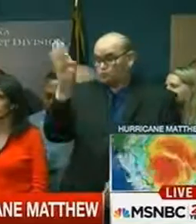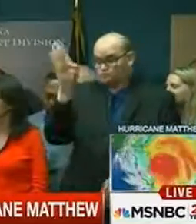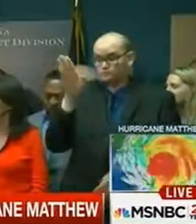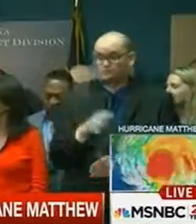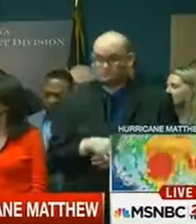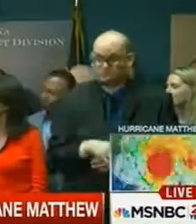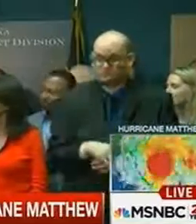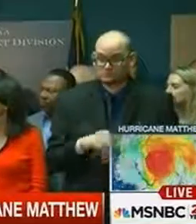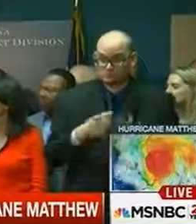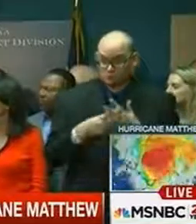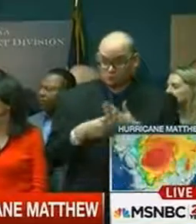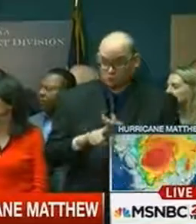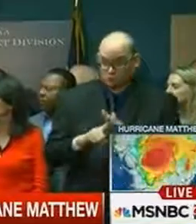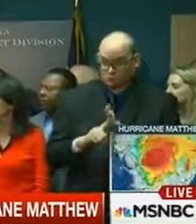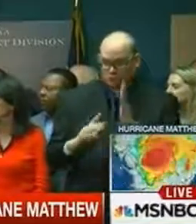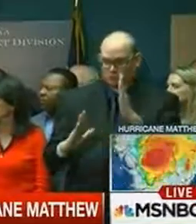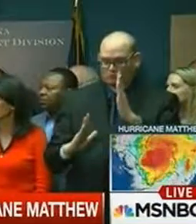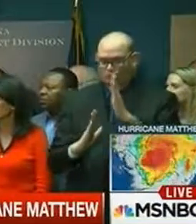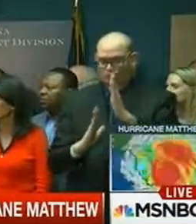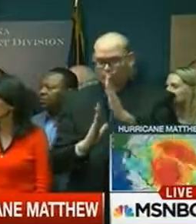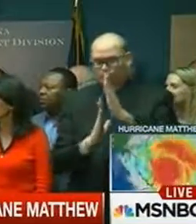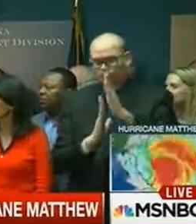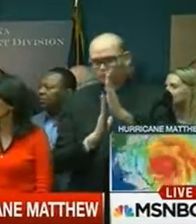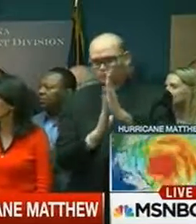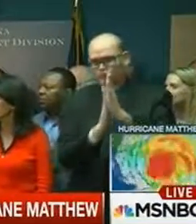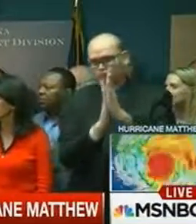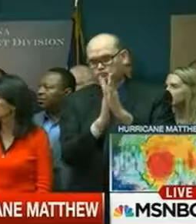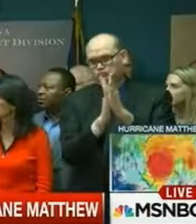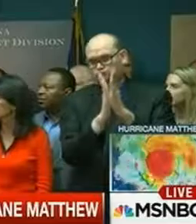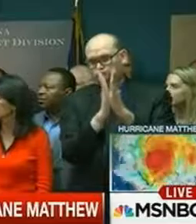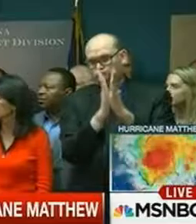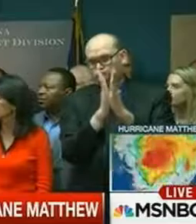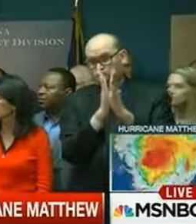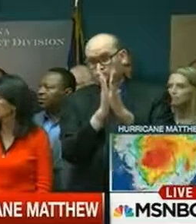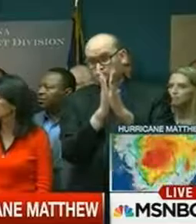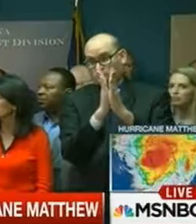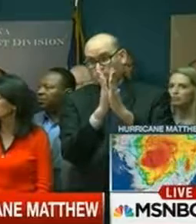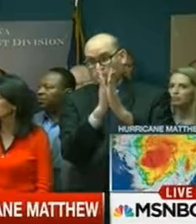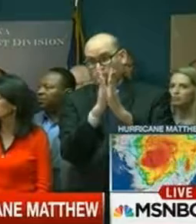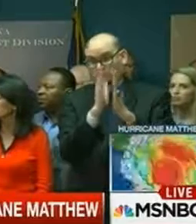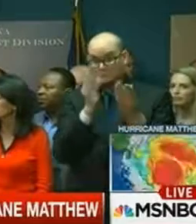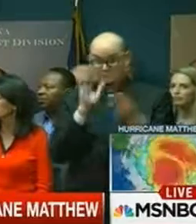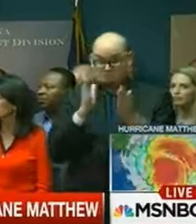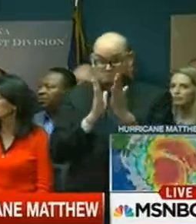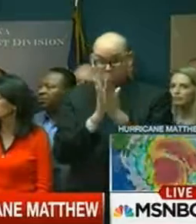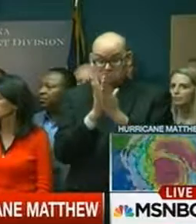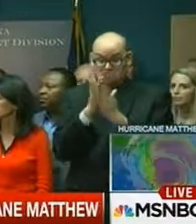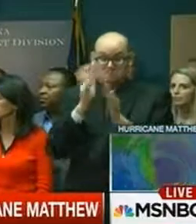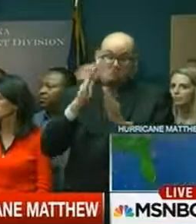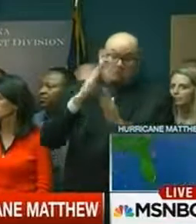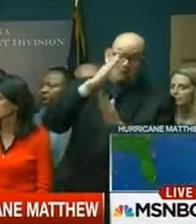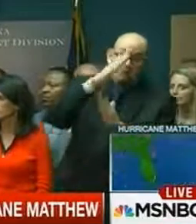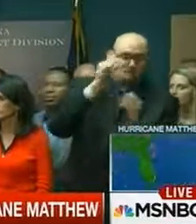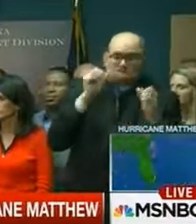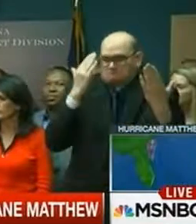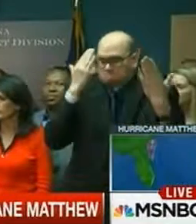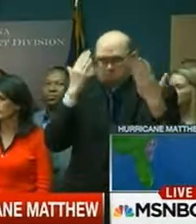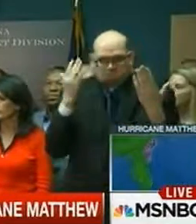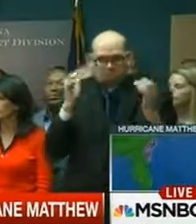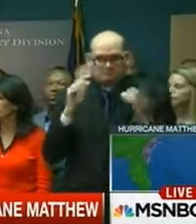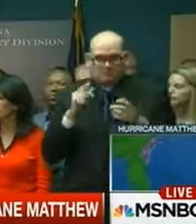move just along, potentially even making landfall somewhere along the South Carolina coast sometime during the day tomorrow, and then